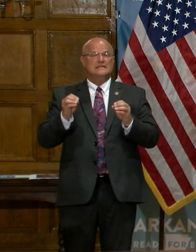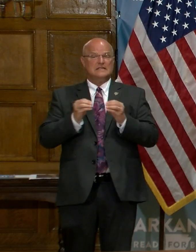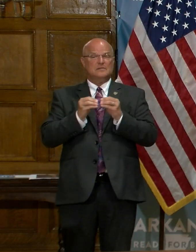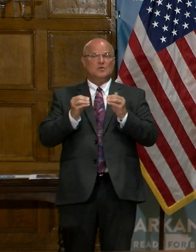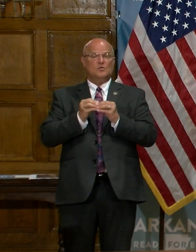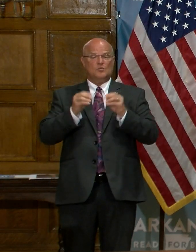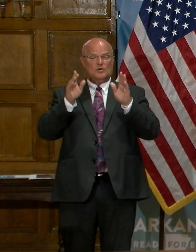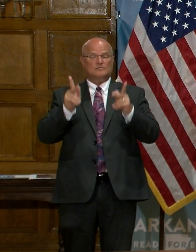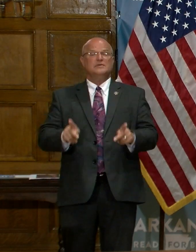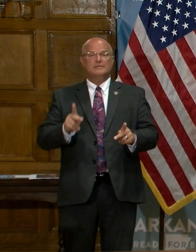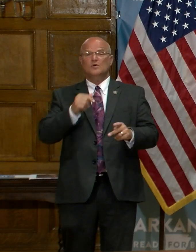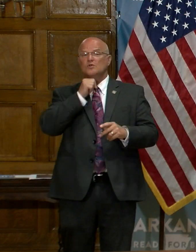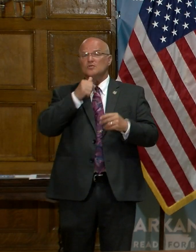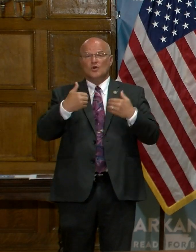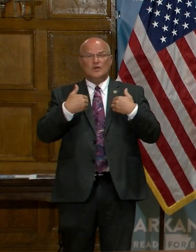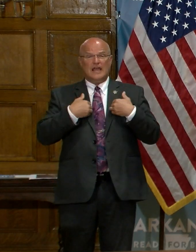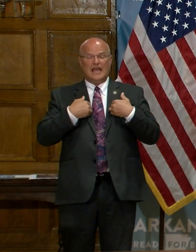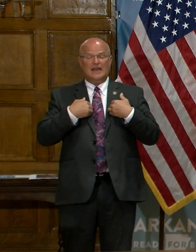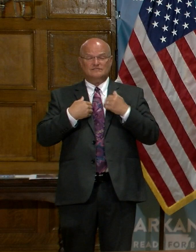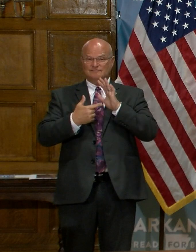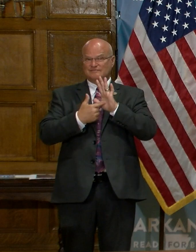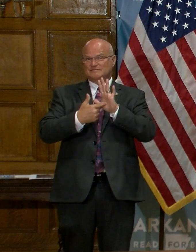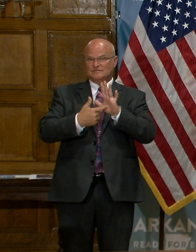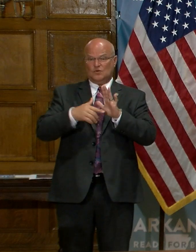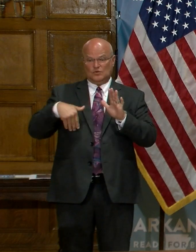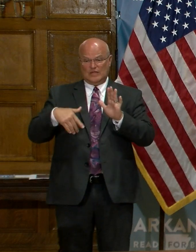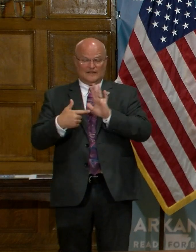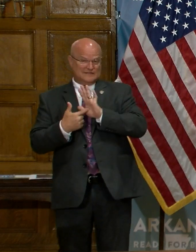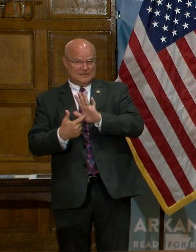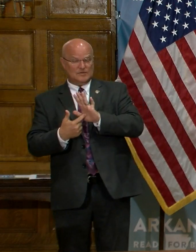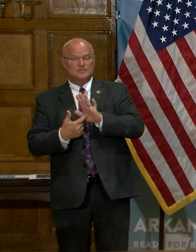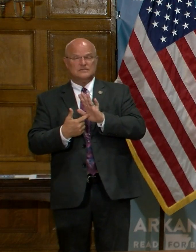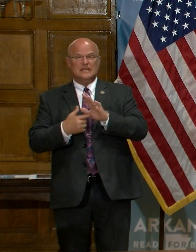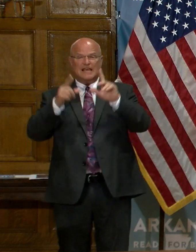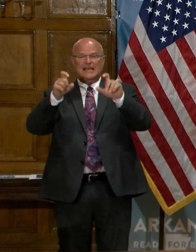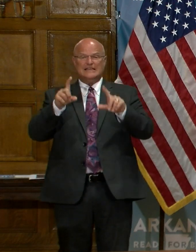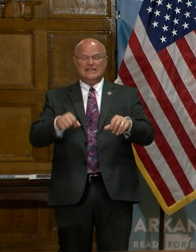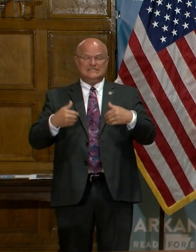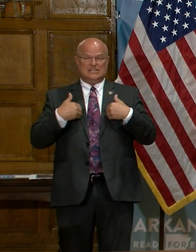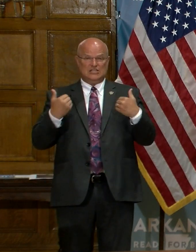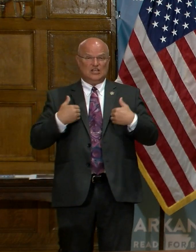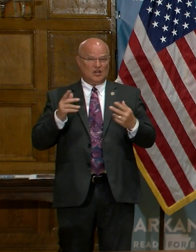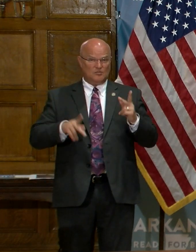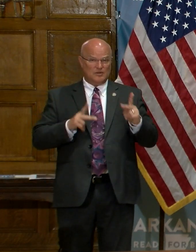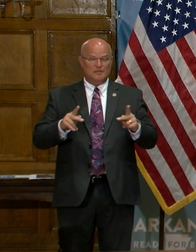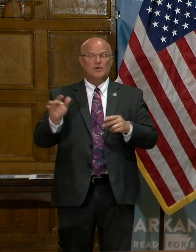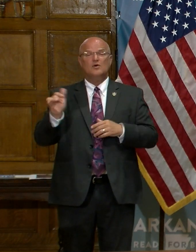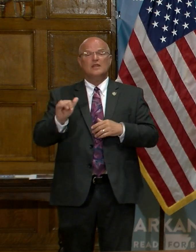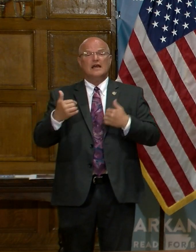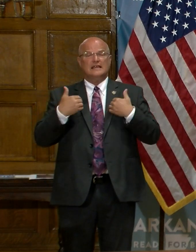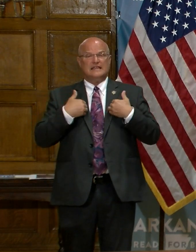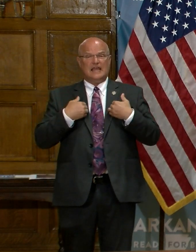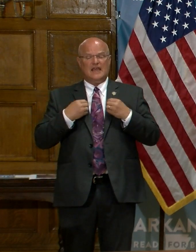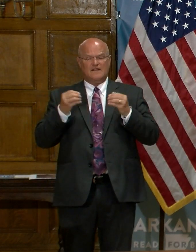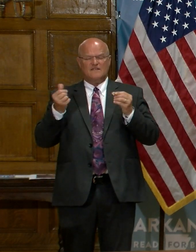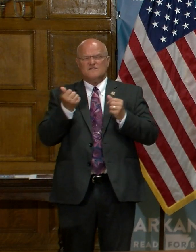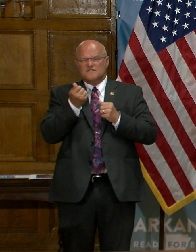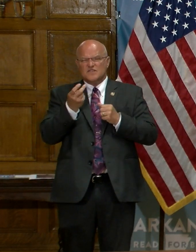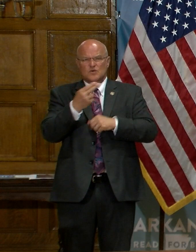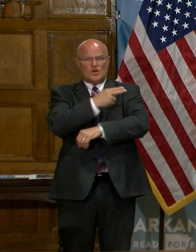more individuals who don't have symptoms or don't yet have symptoms and testing younger individuals, we're likely to get